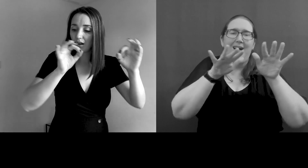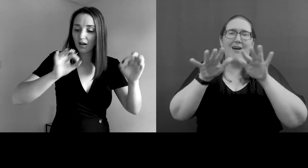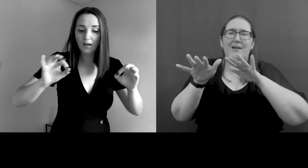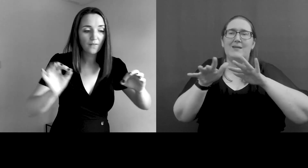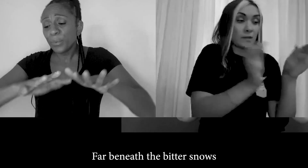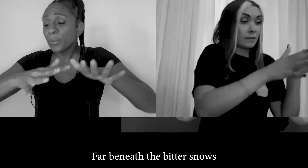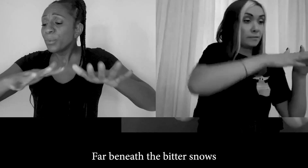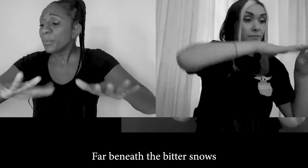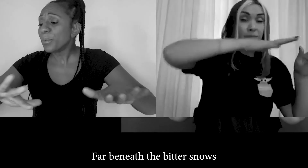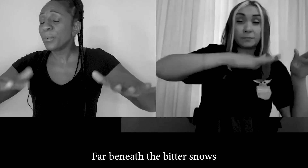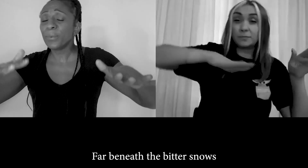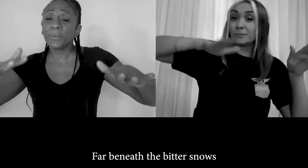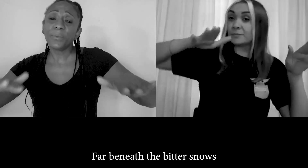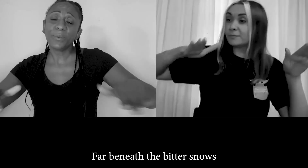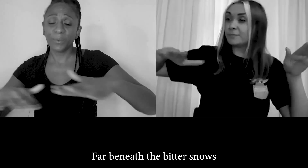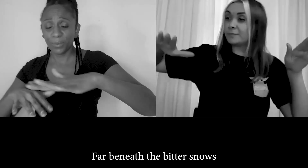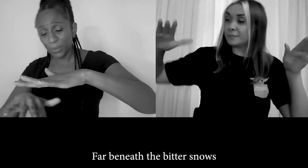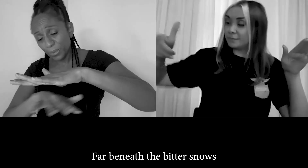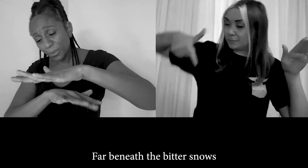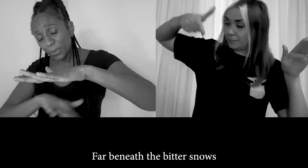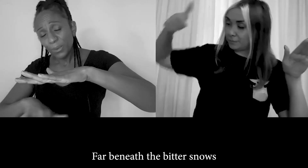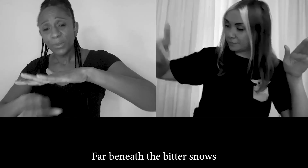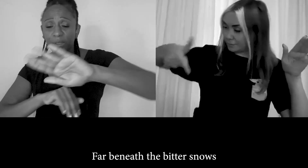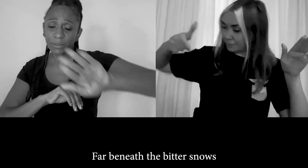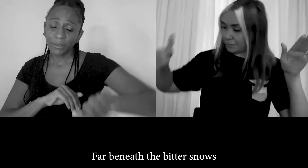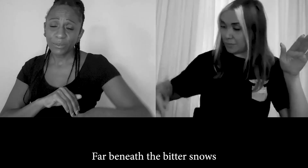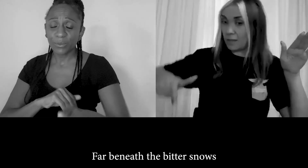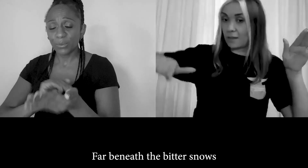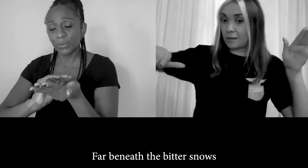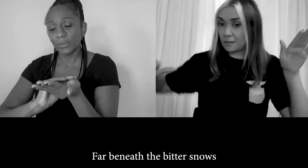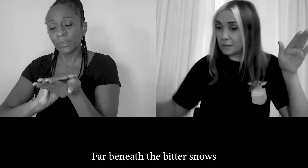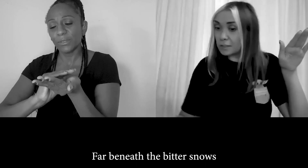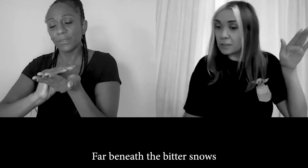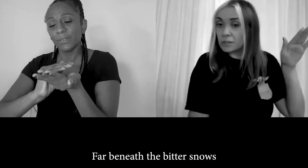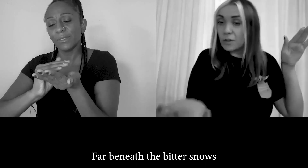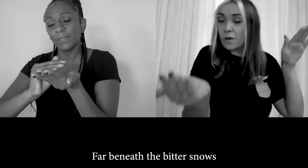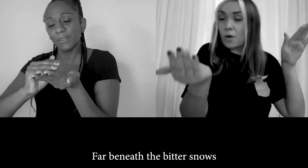bar beneath the winter stones,